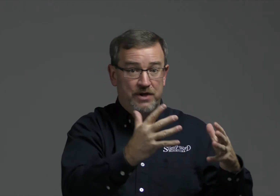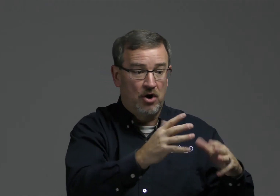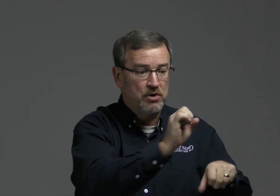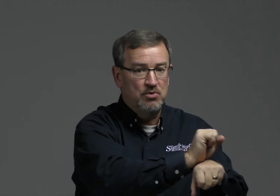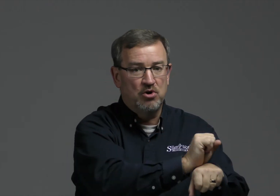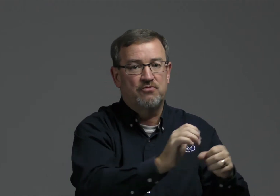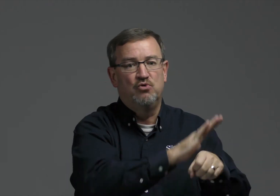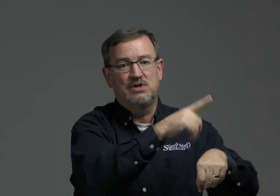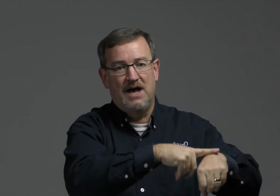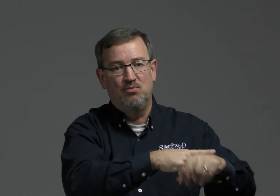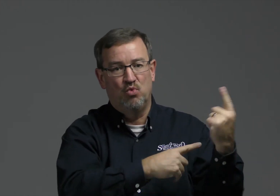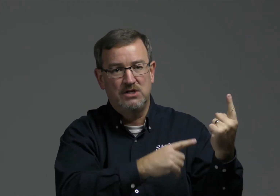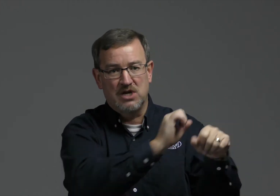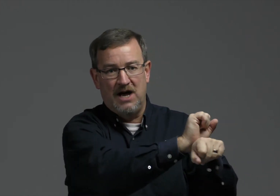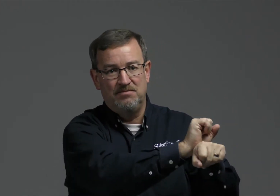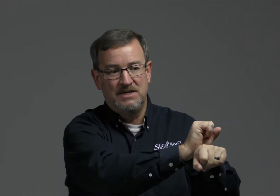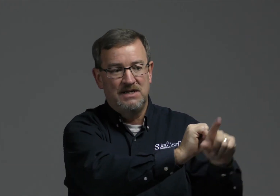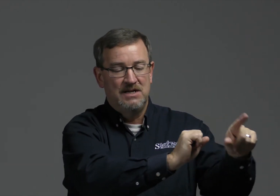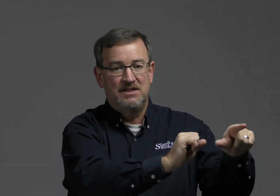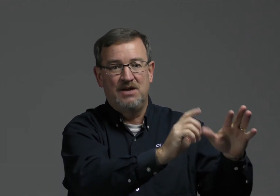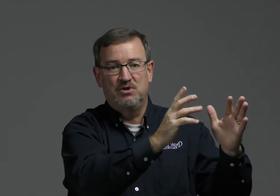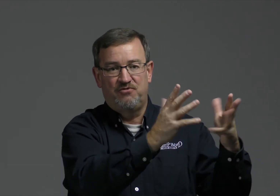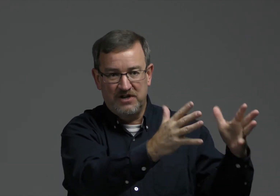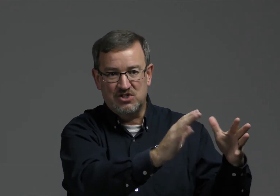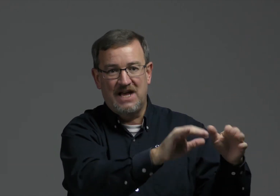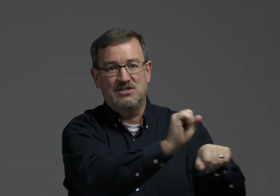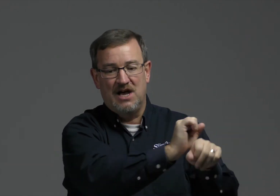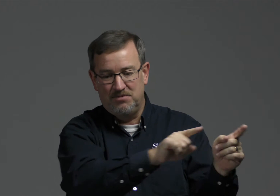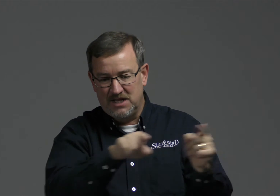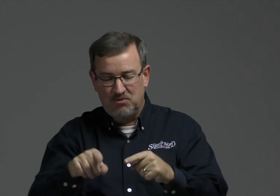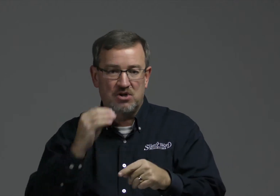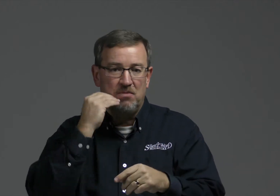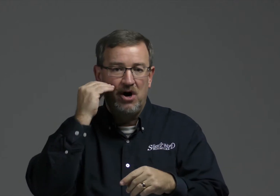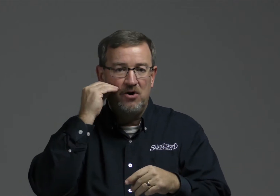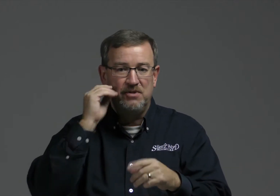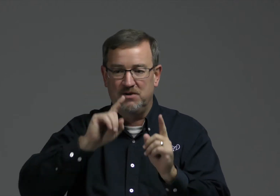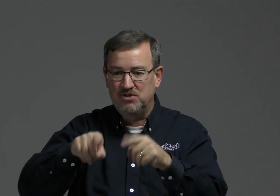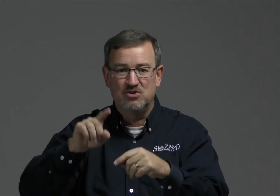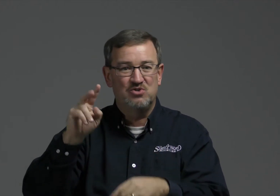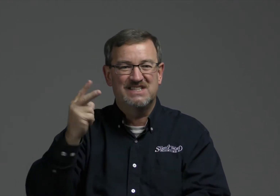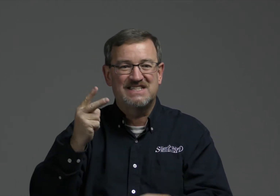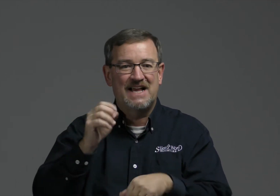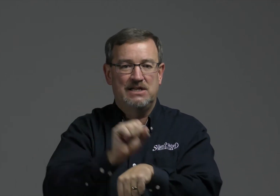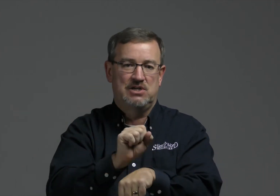They already worked full-time one job. They would finish that job and then they would come home and they would go to a second